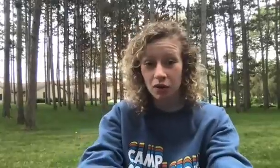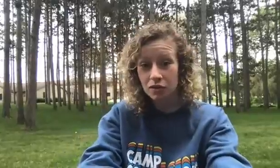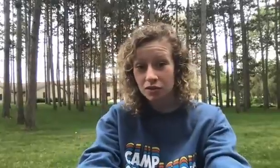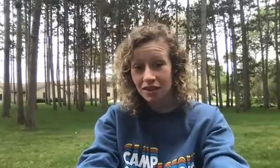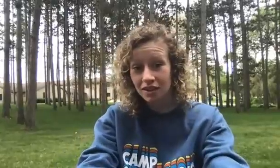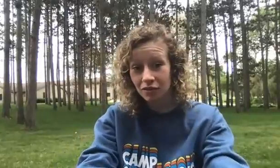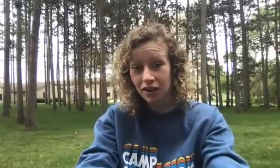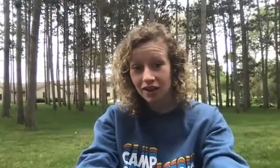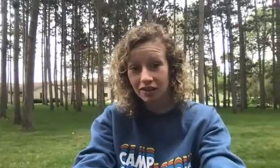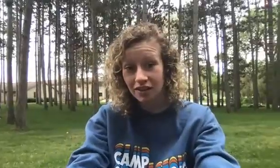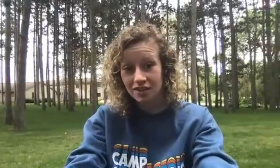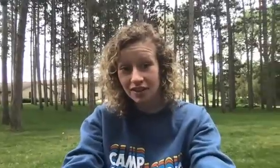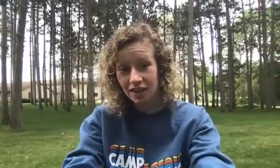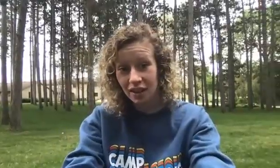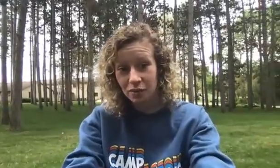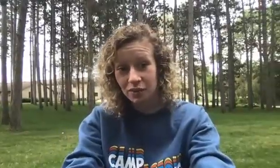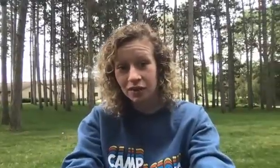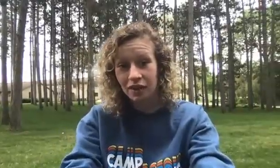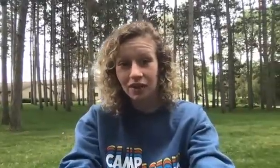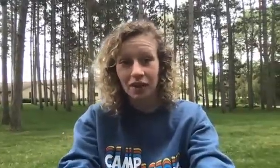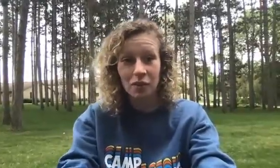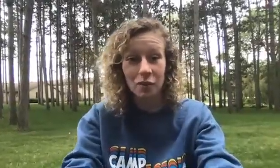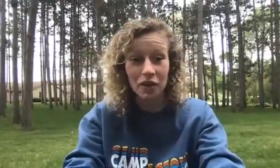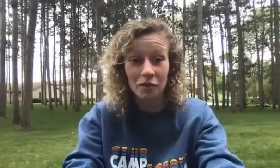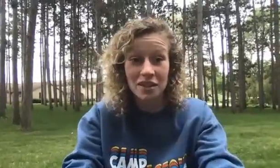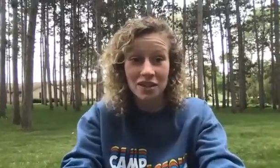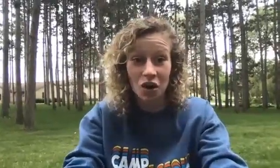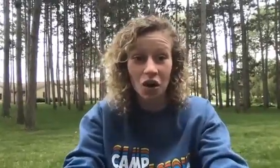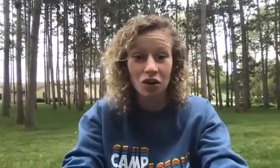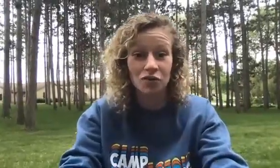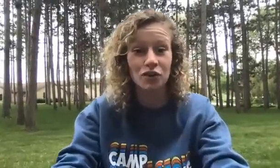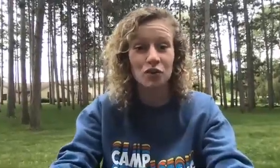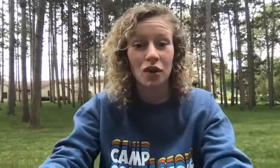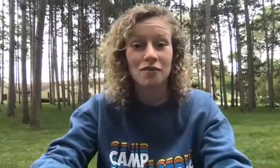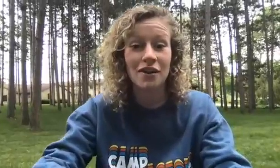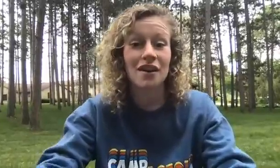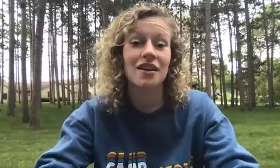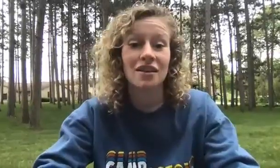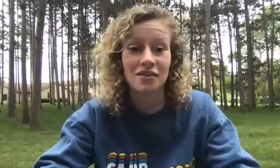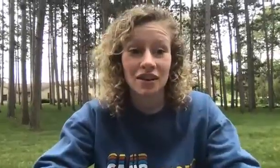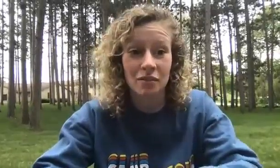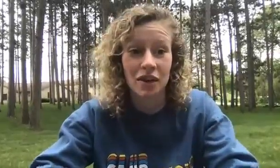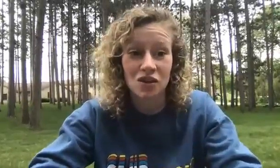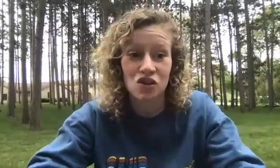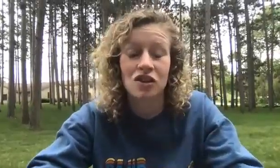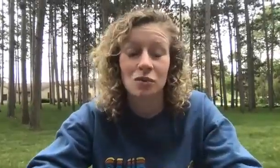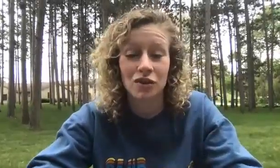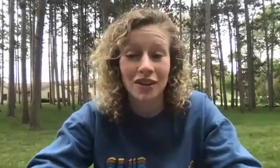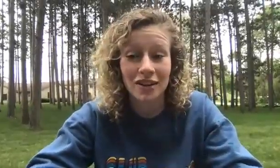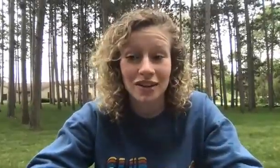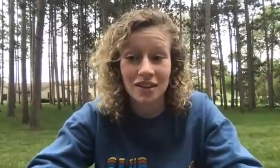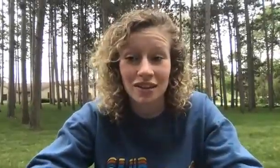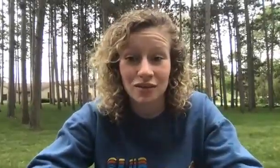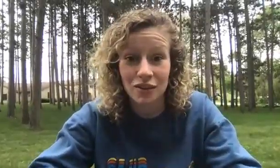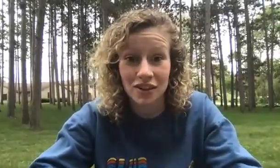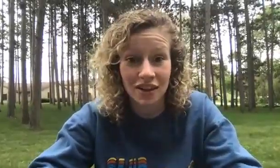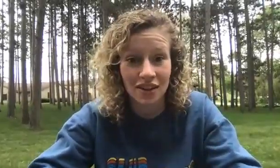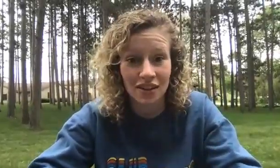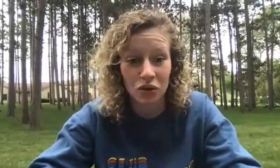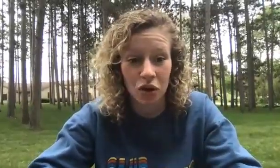also sitting right next to camp. And we are missing all of you very, very much. And we're very excited for the day that you all